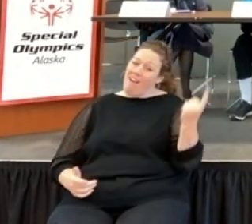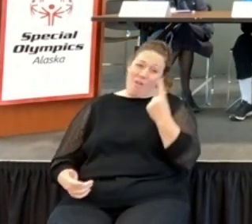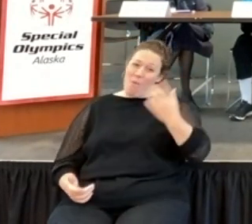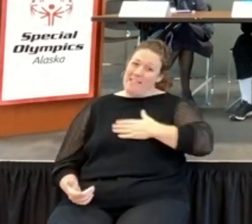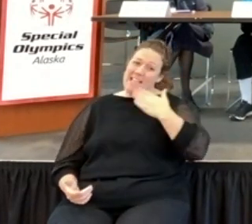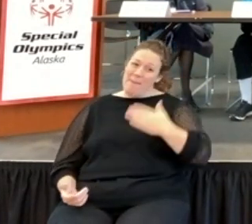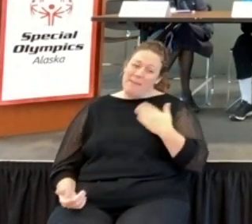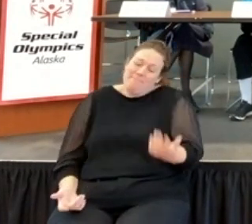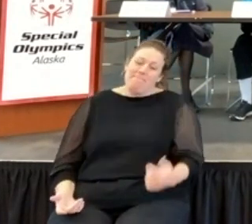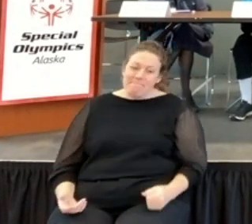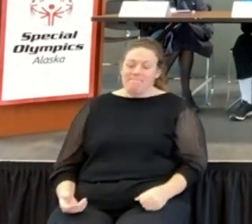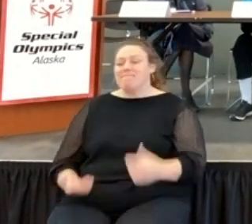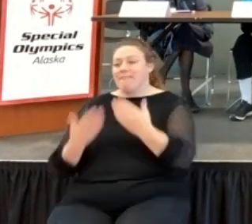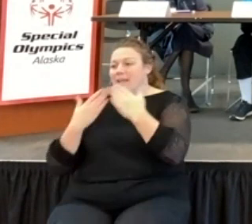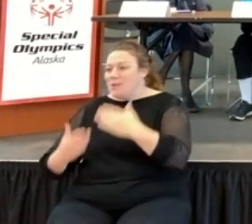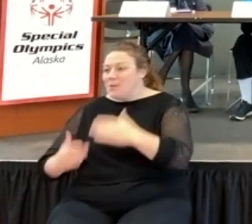Thank you.